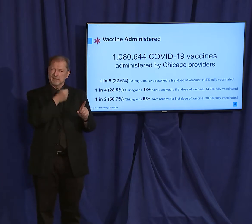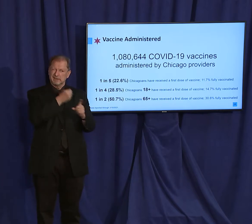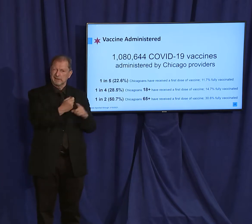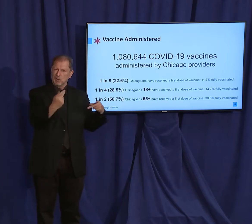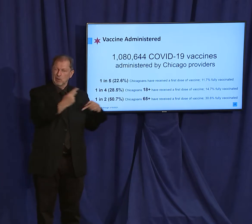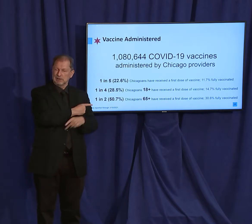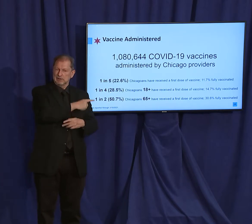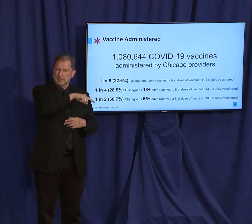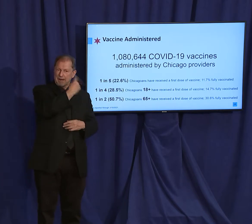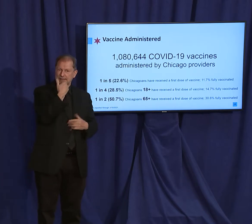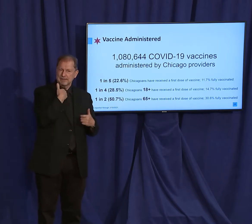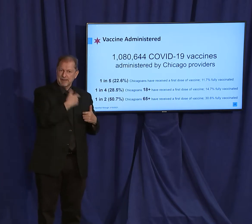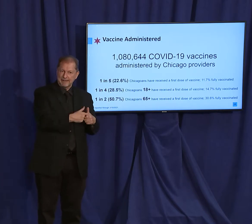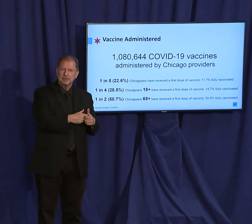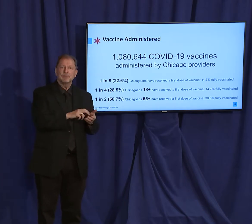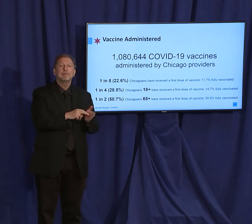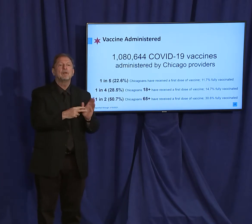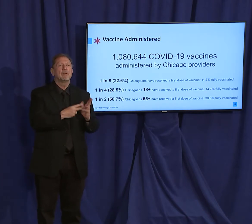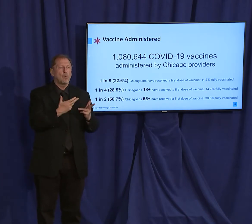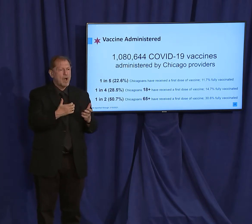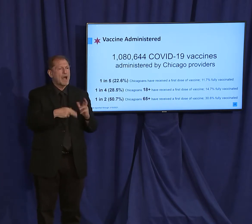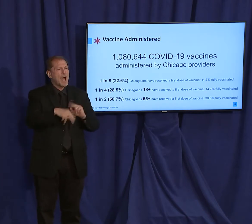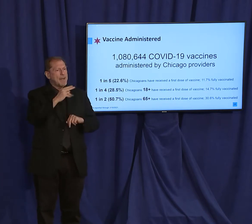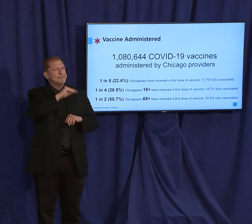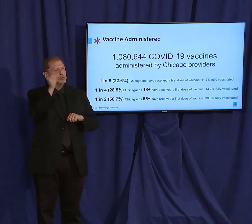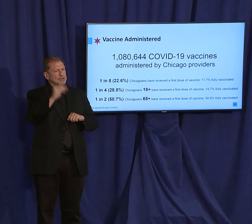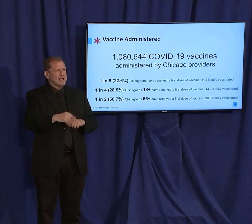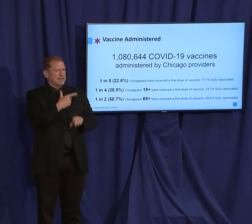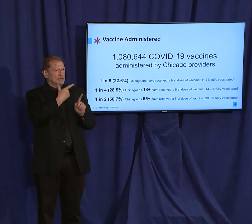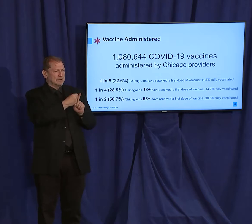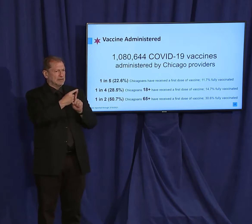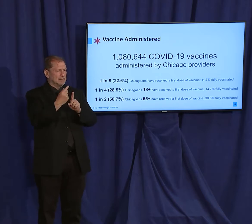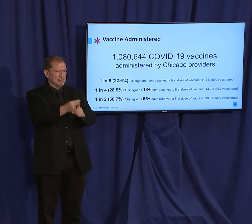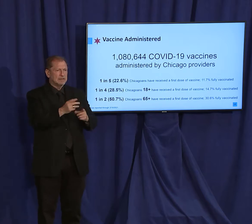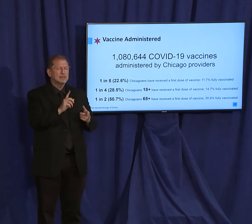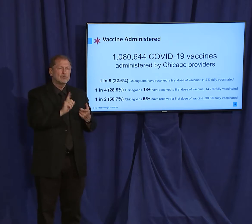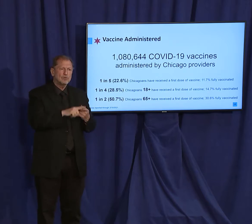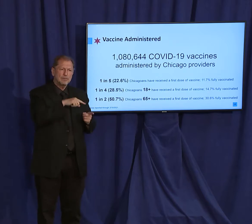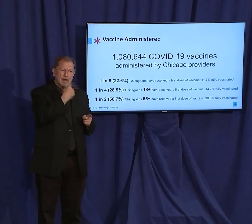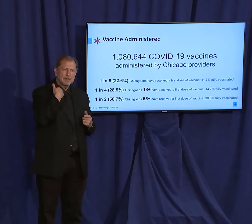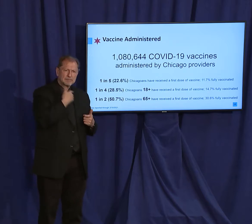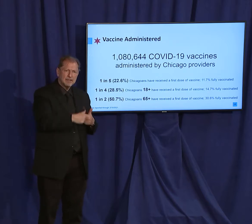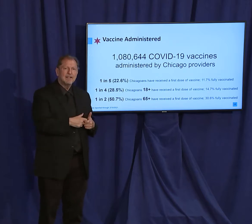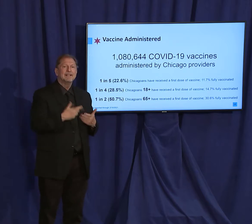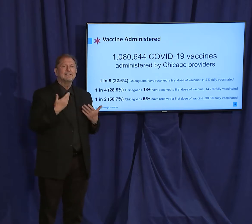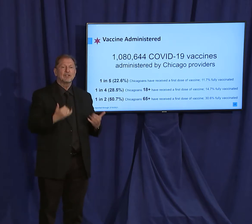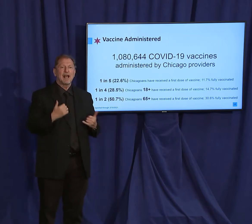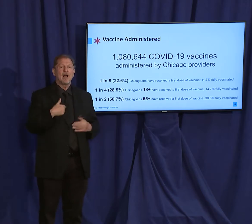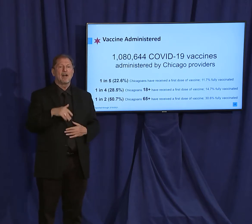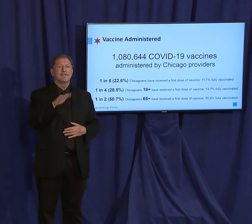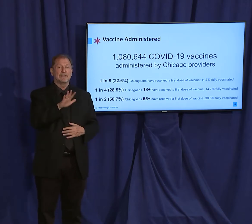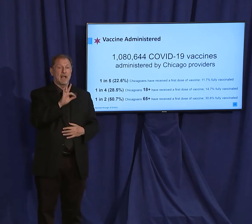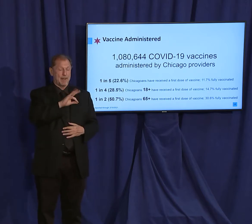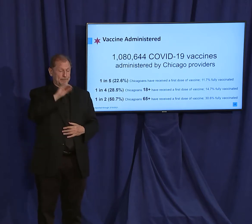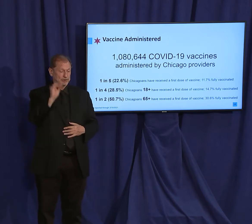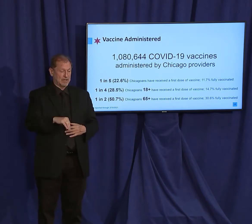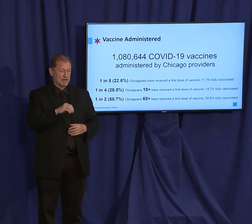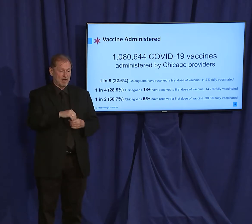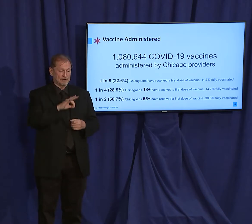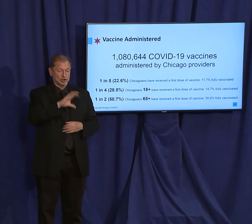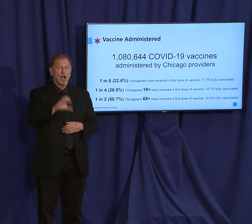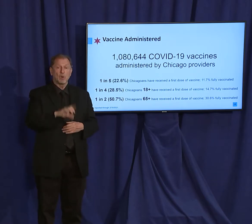that the majority of vaccine every week would be going to Black and Latinx Chicagoans, since Chicago is 59% Black and Latinx. And again, last